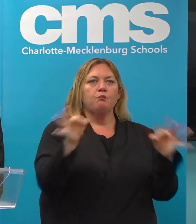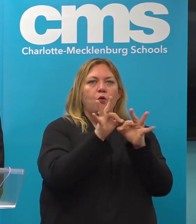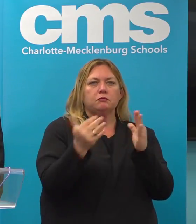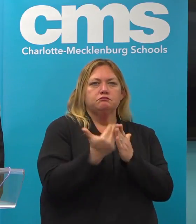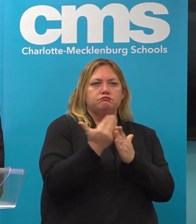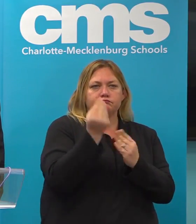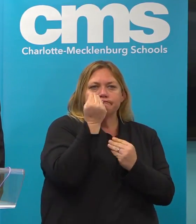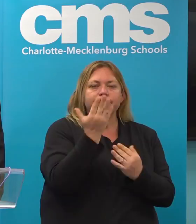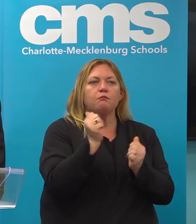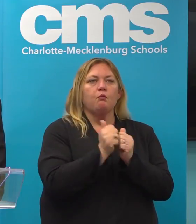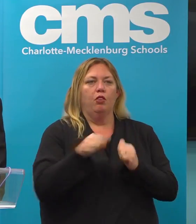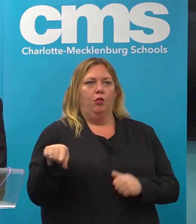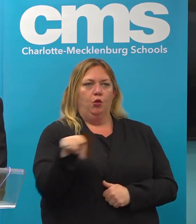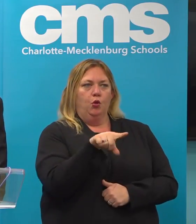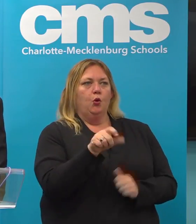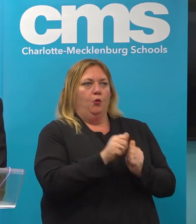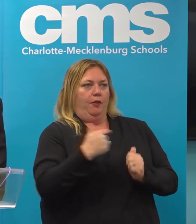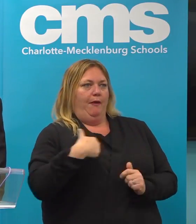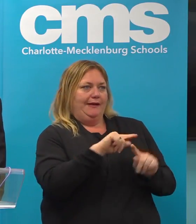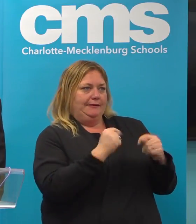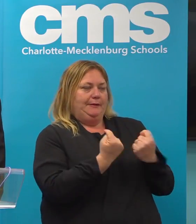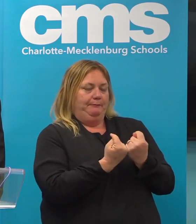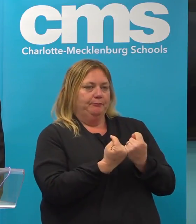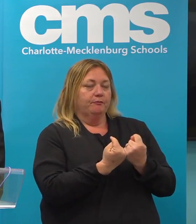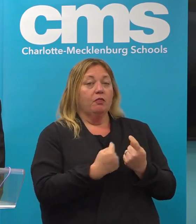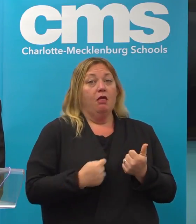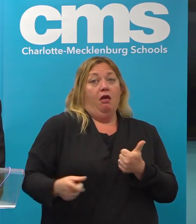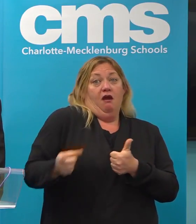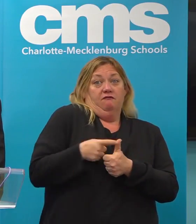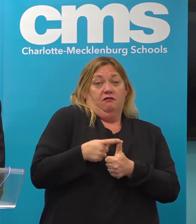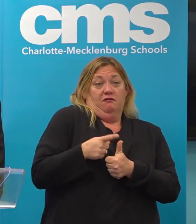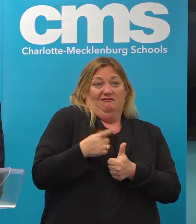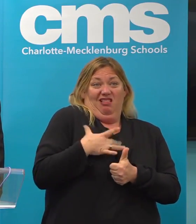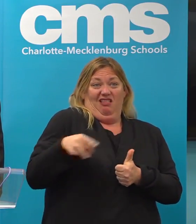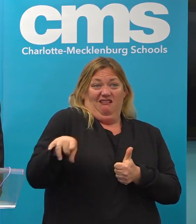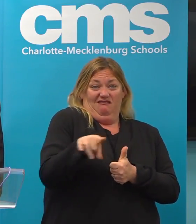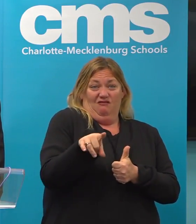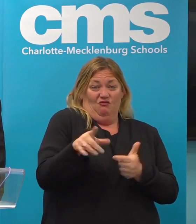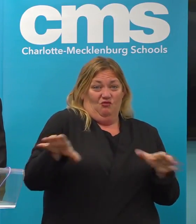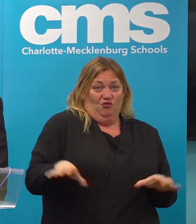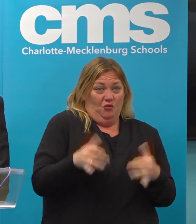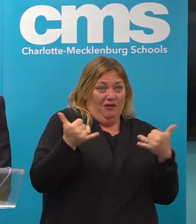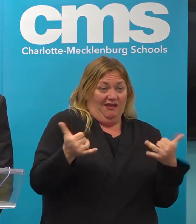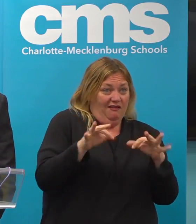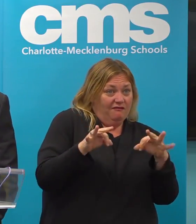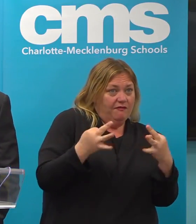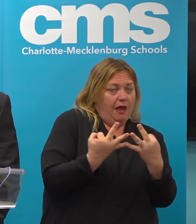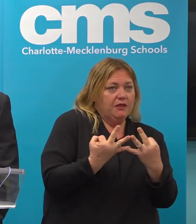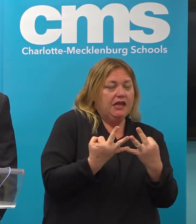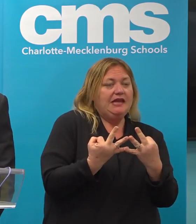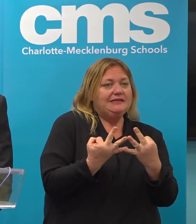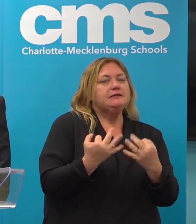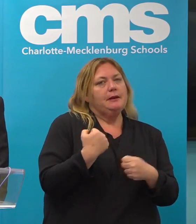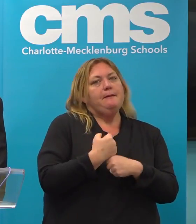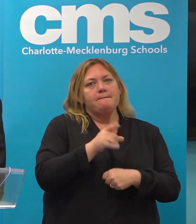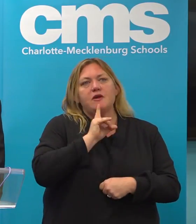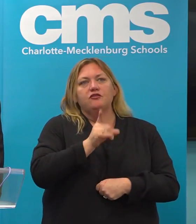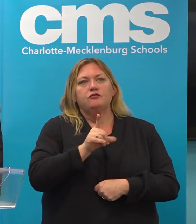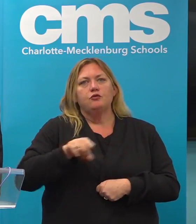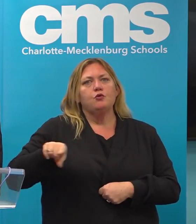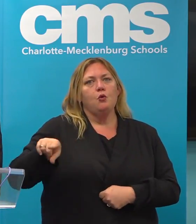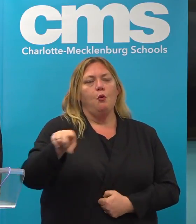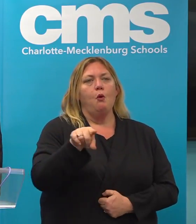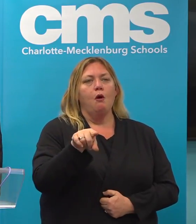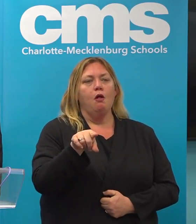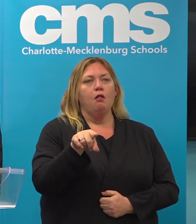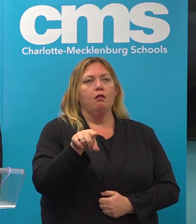updates with you and with my team. First thing that we'd like for all of our families to do at this point in time is to please make sure that all of your